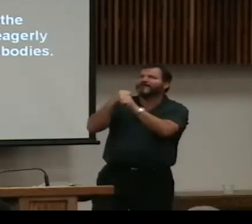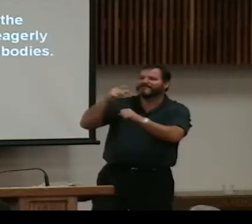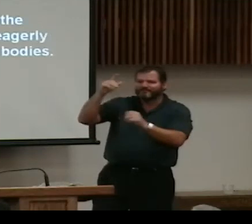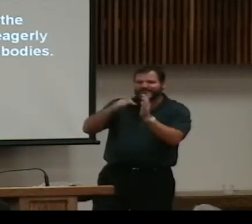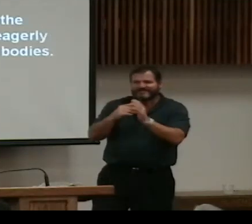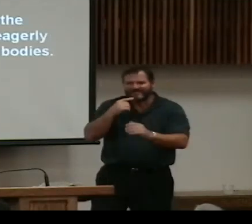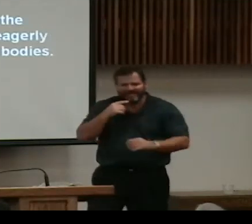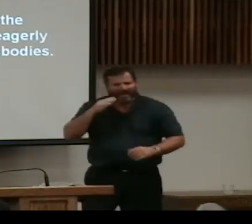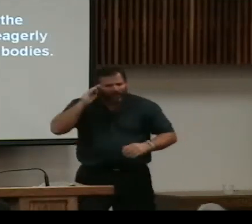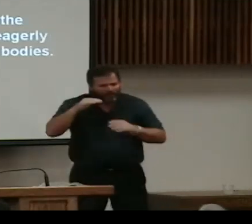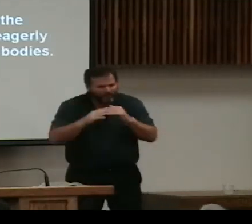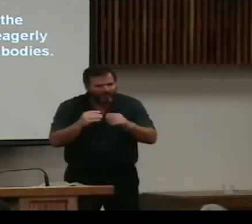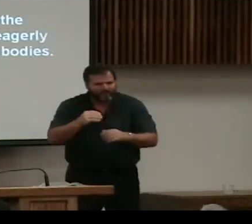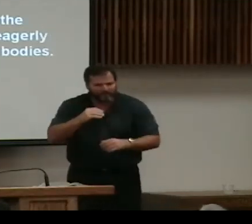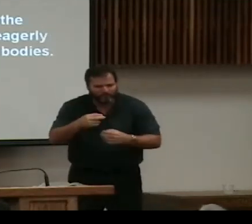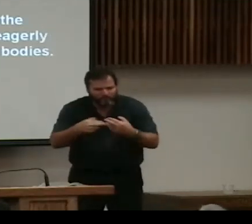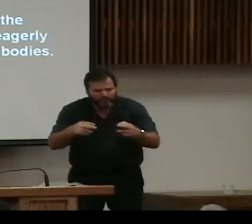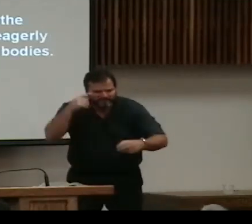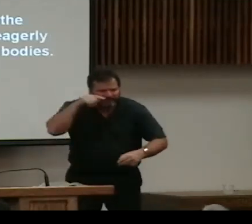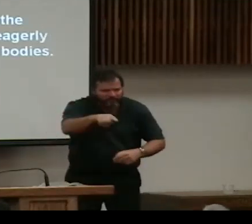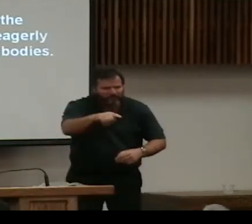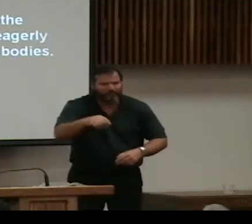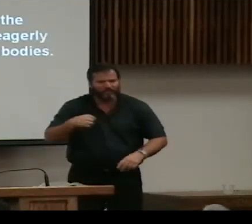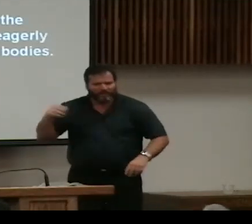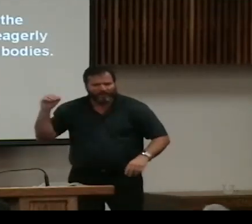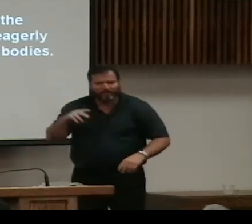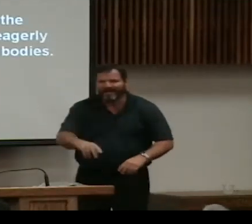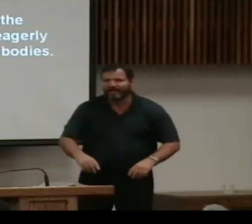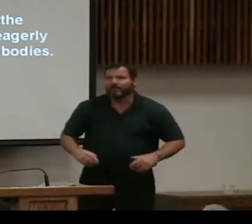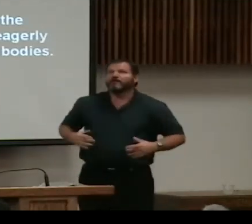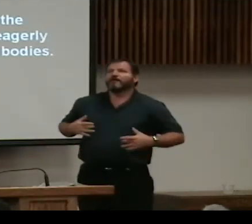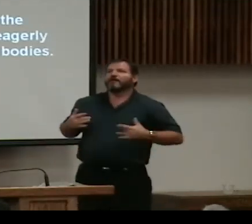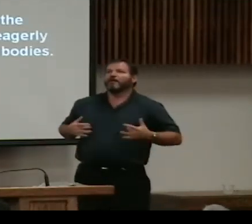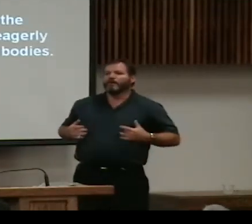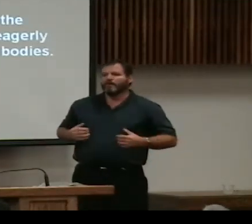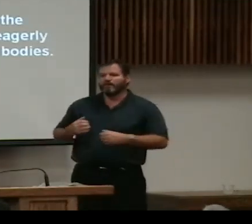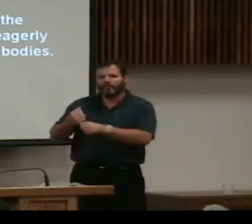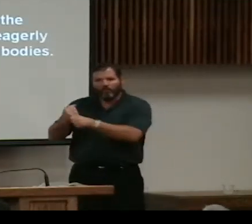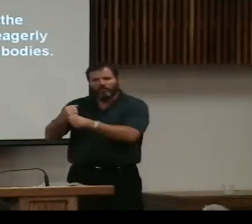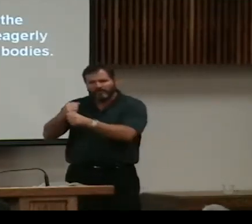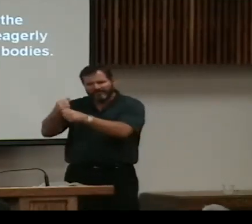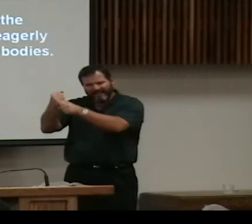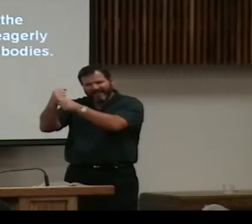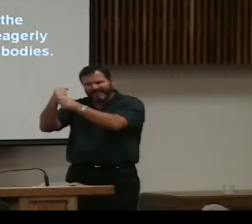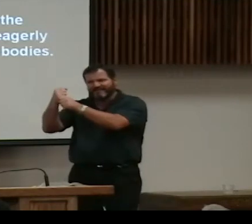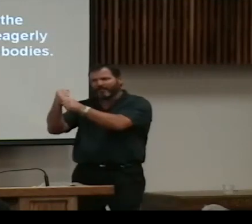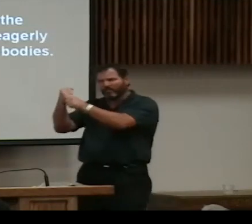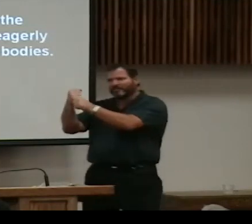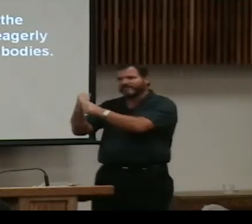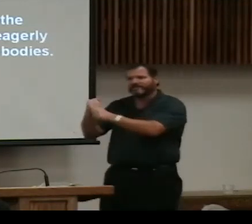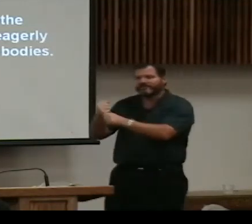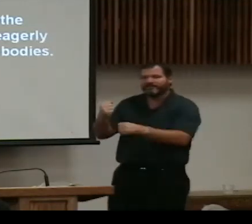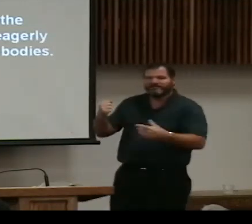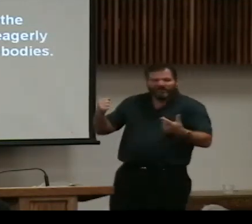We hope to be with him. I'm building a room for you. I'm going to come back for you, he says. Hold on to those promises.